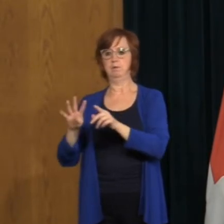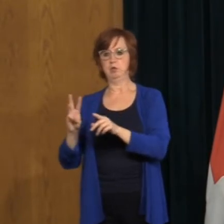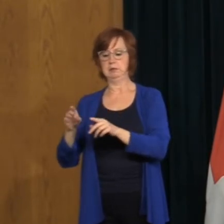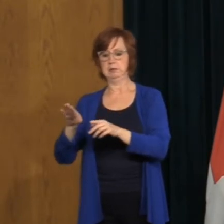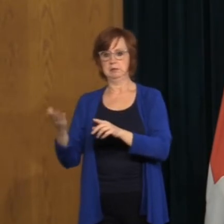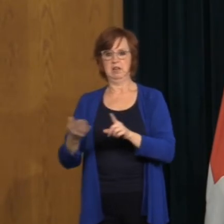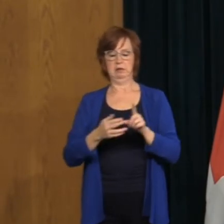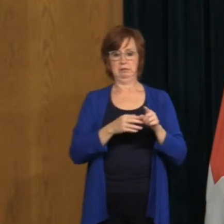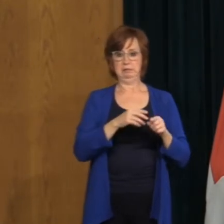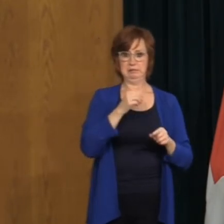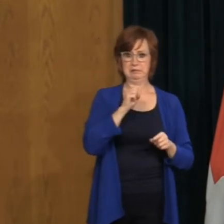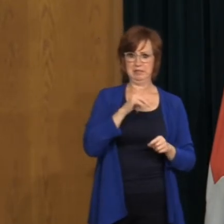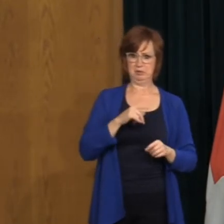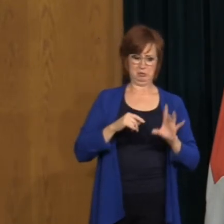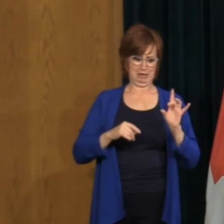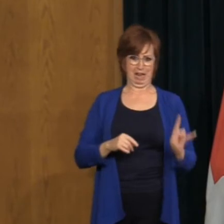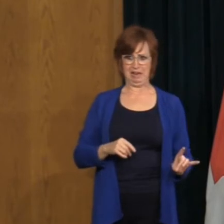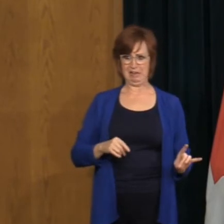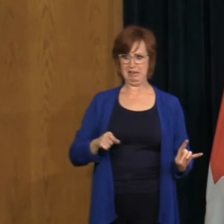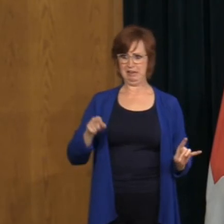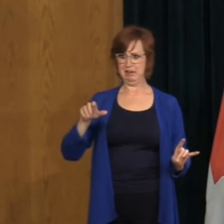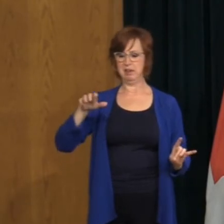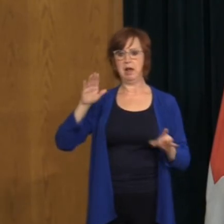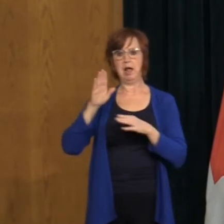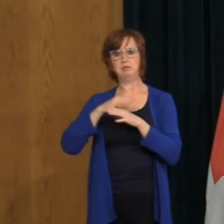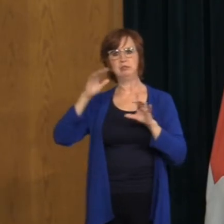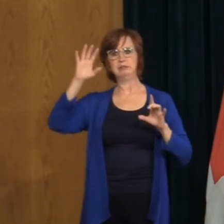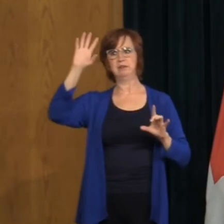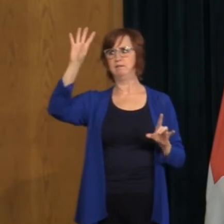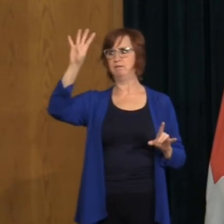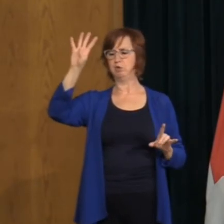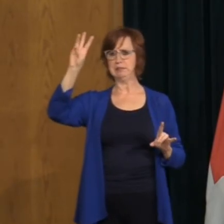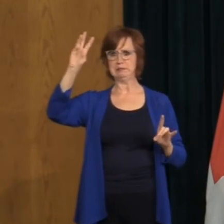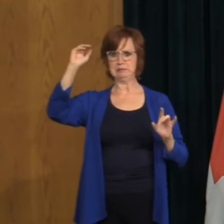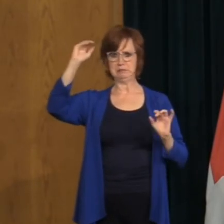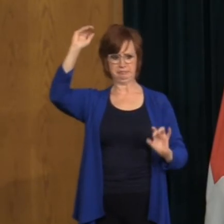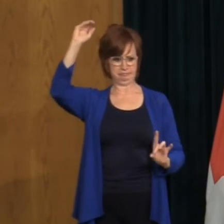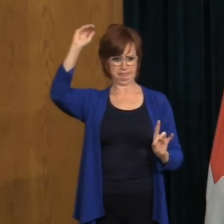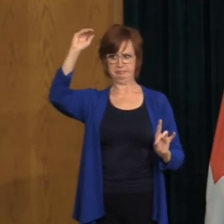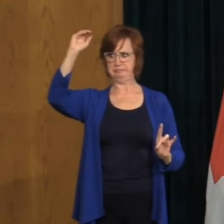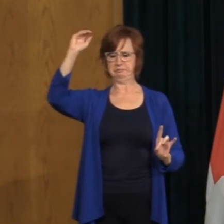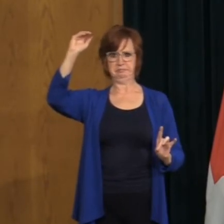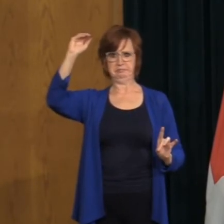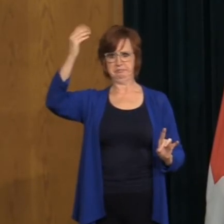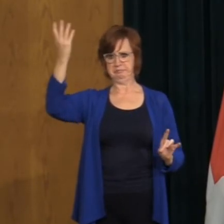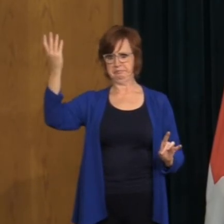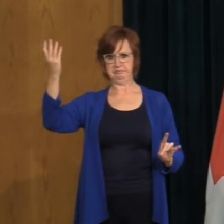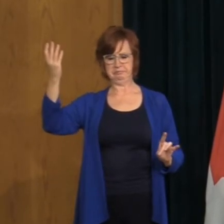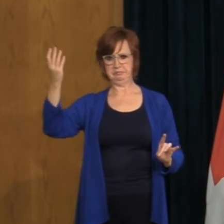is in a large part because that we have not had the very, very